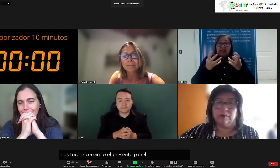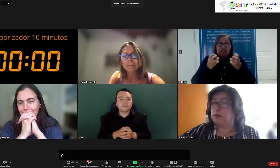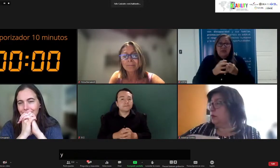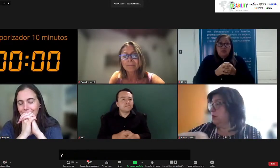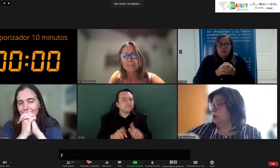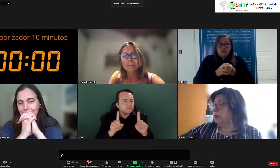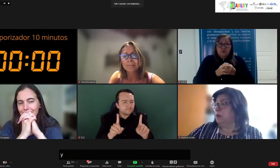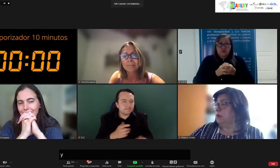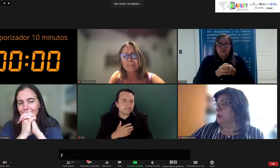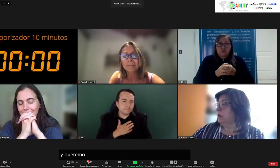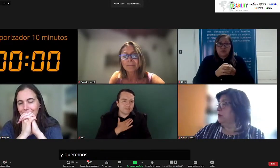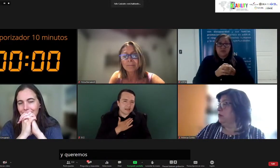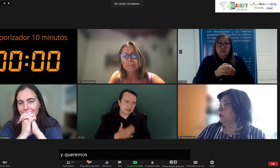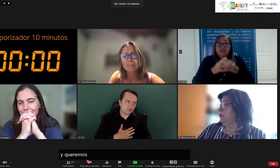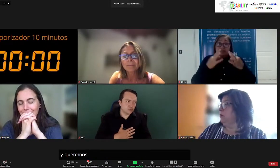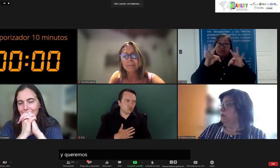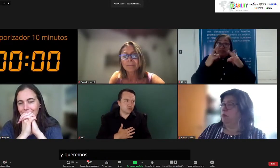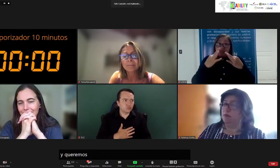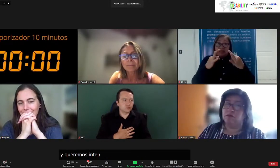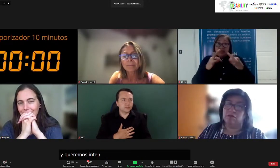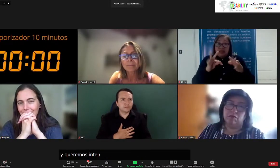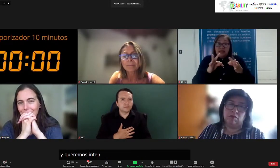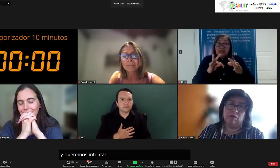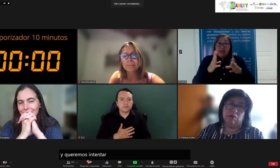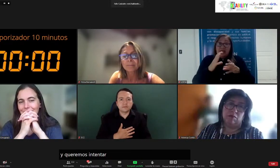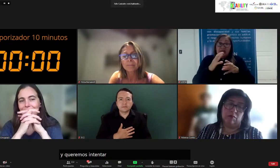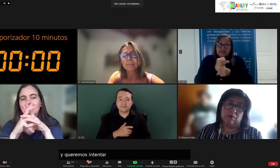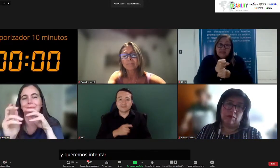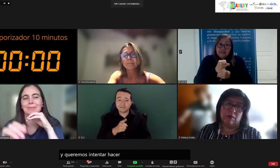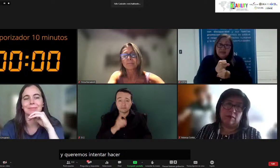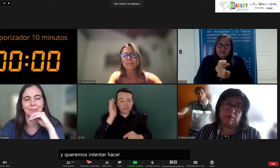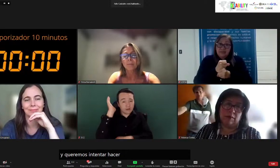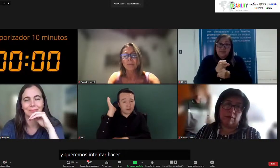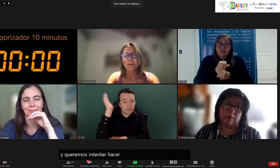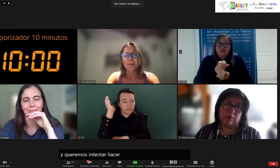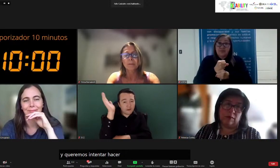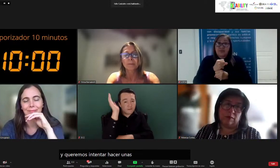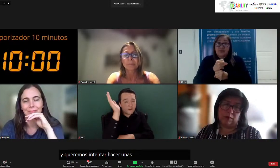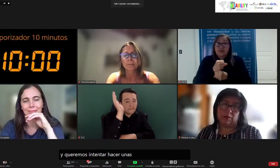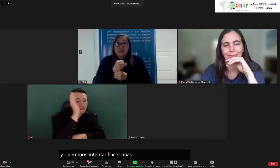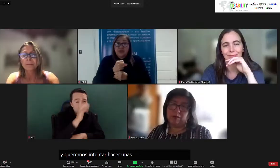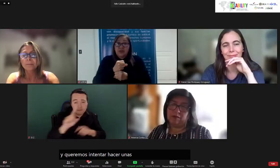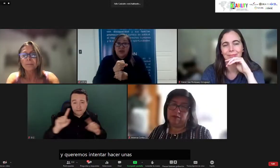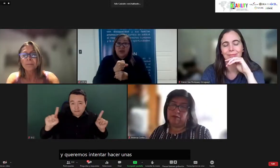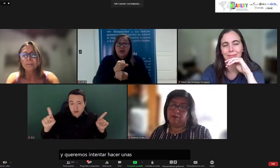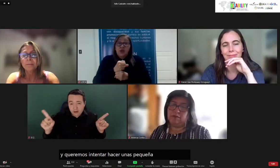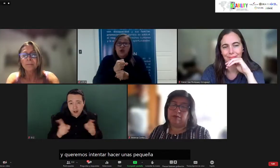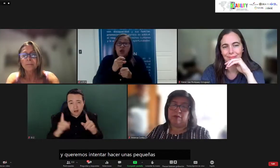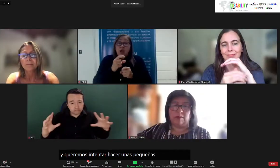and we want to try and